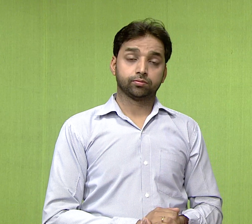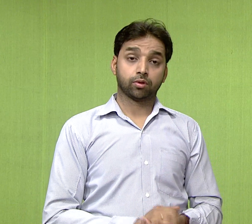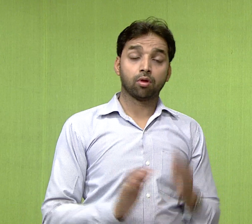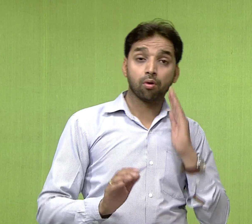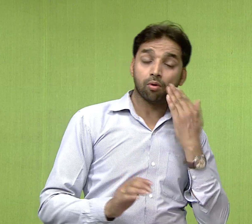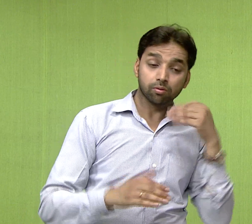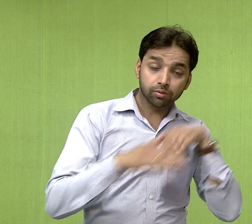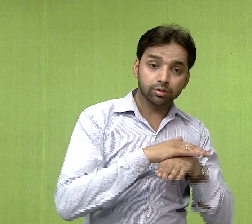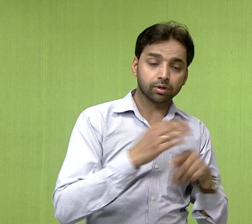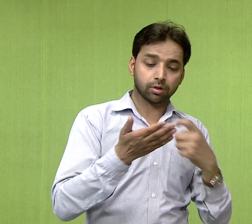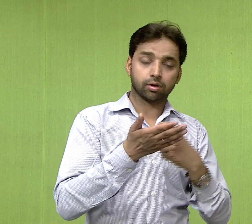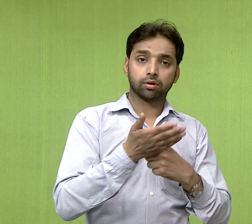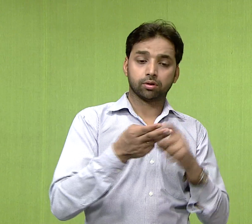When we refine things that we do,